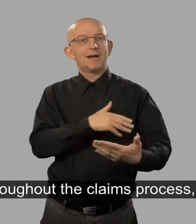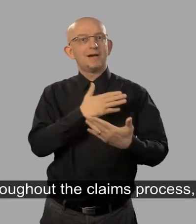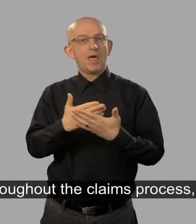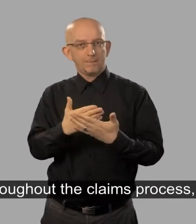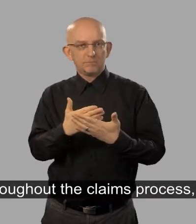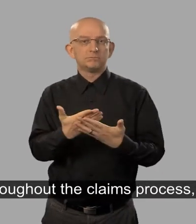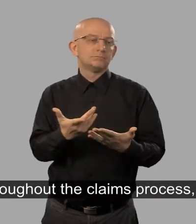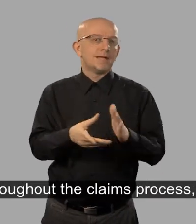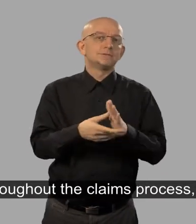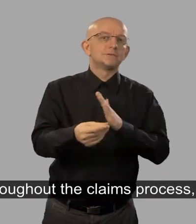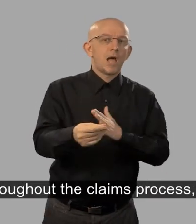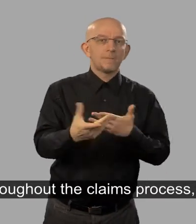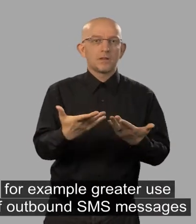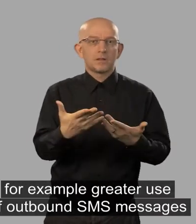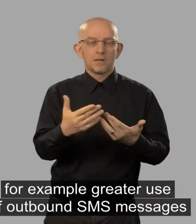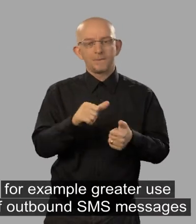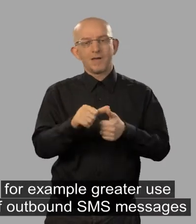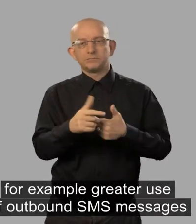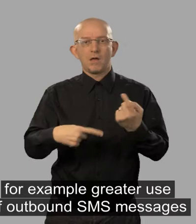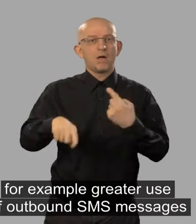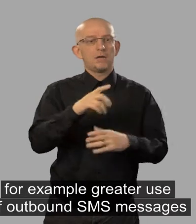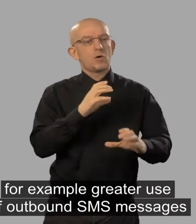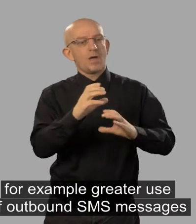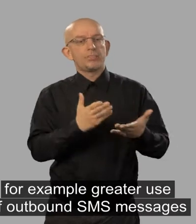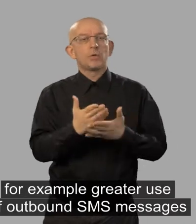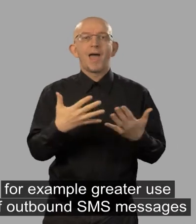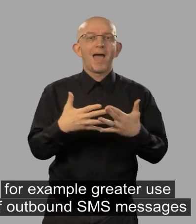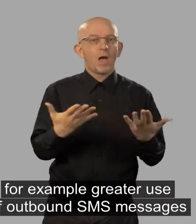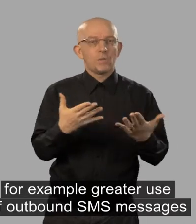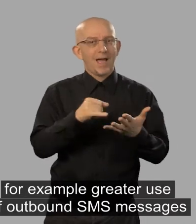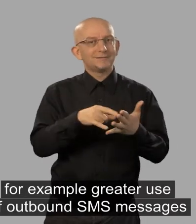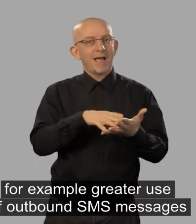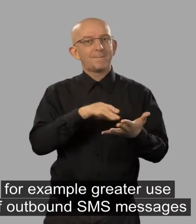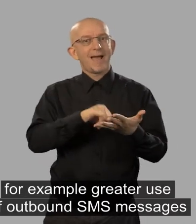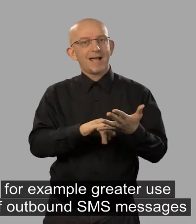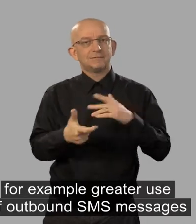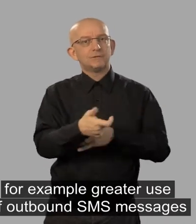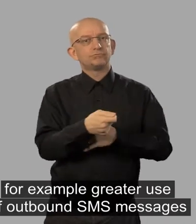For example, greater use of outbound SMS messages.